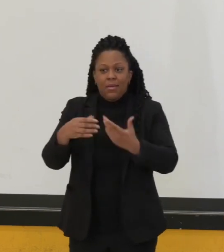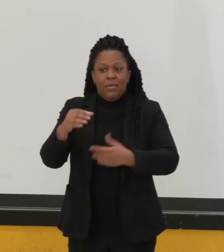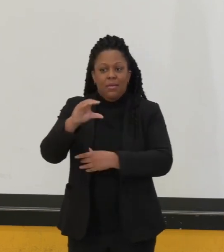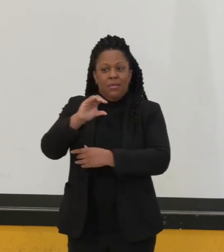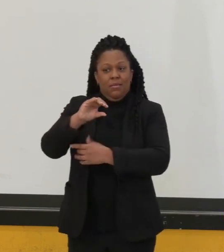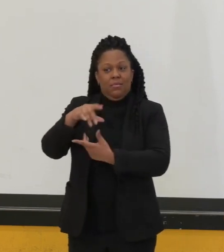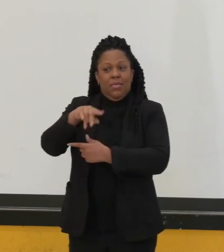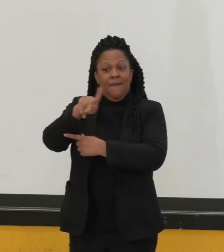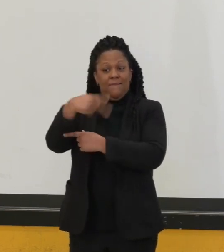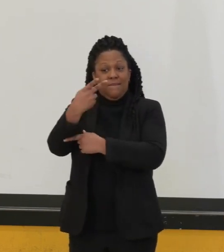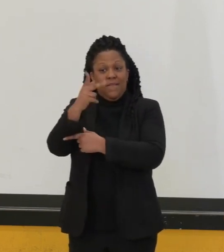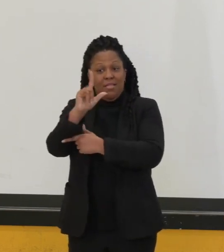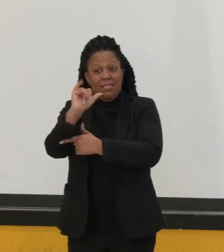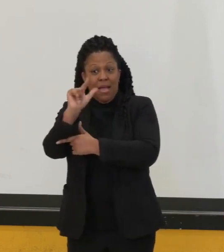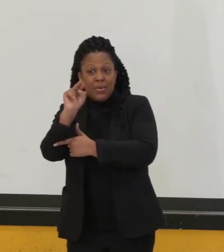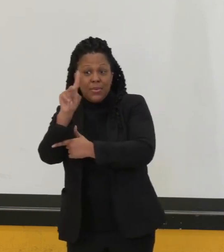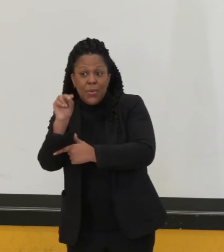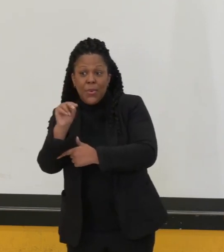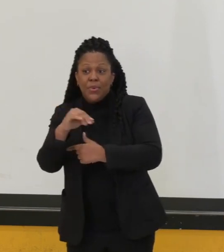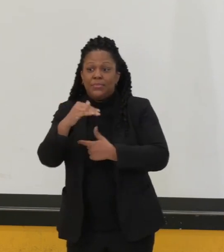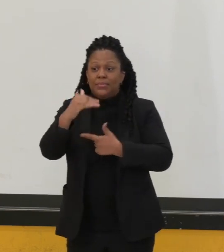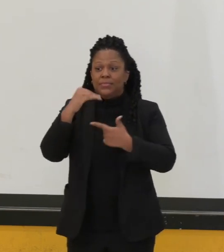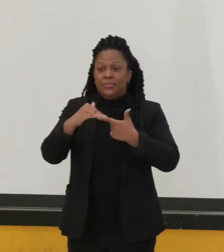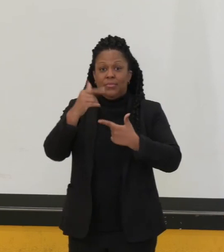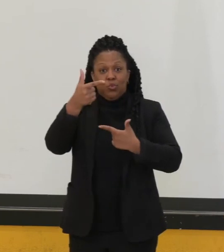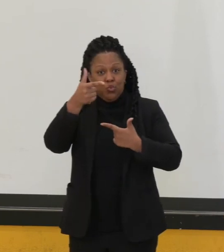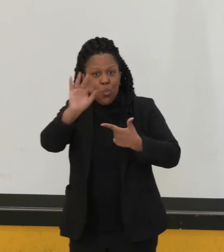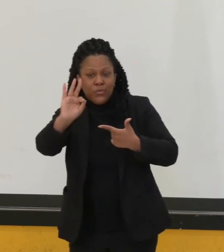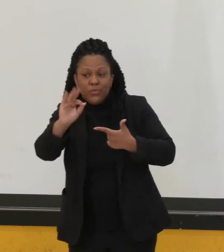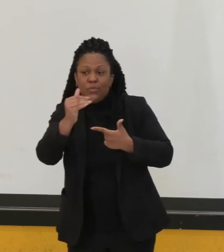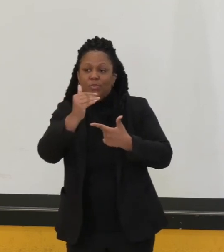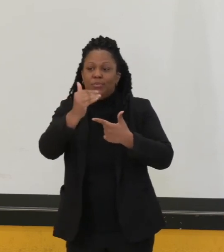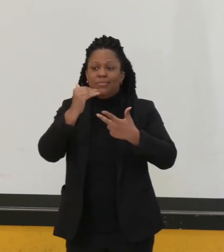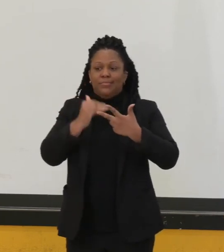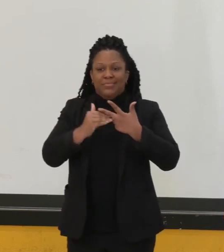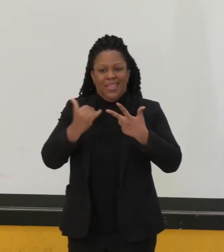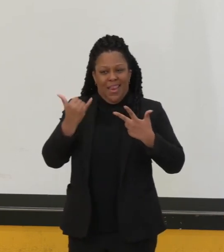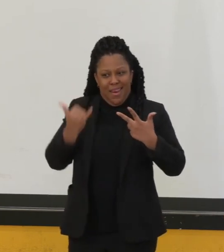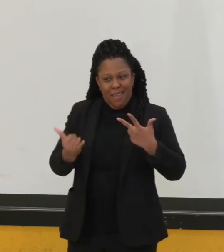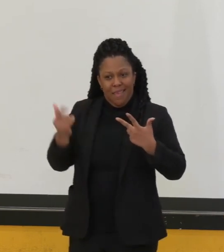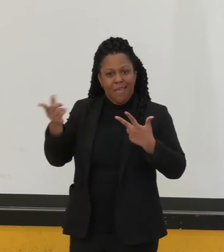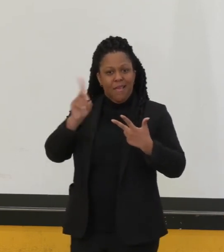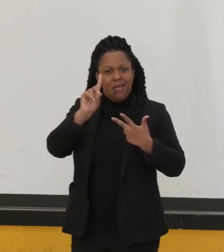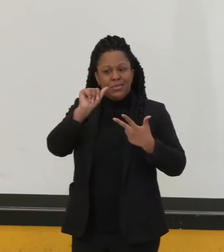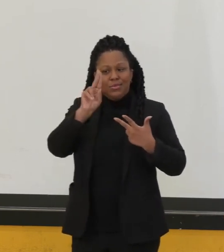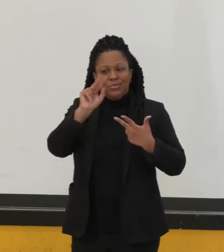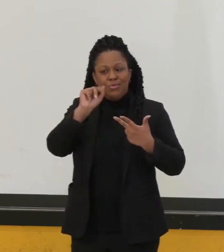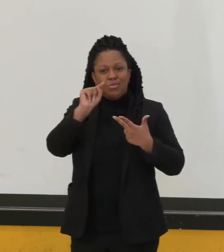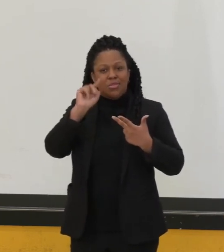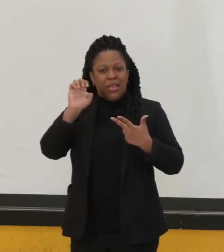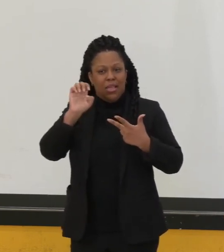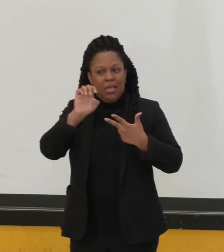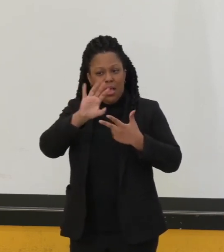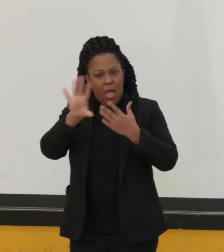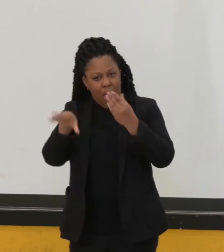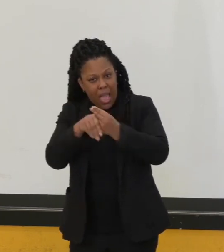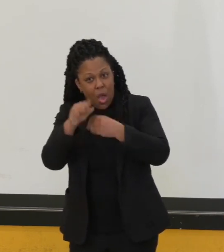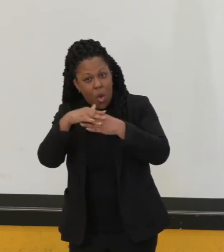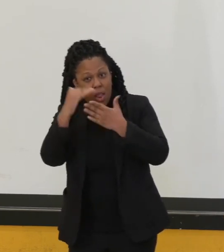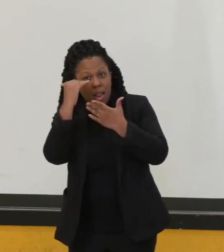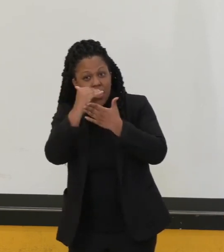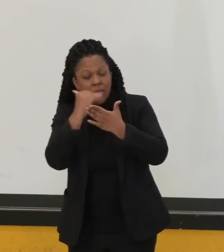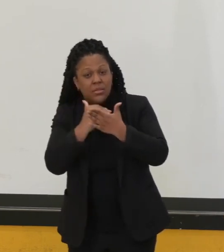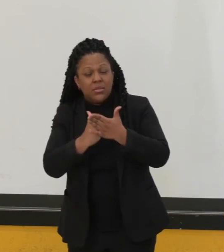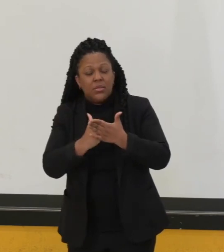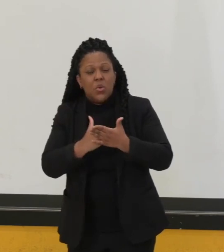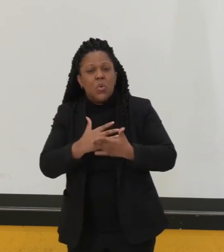and Daunte will now be added to that. So I express my deepest sympathies to the family, knowing that